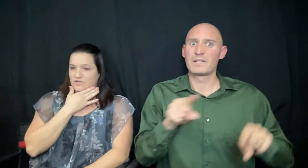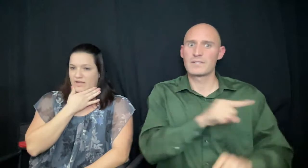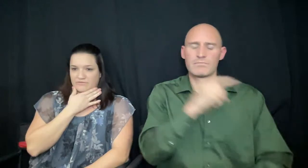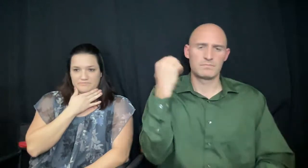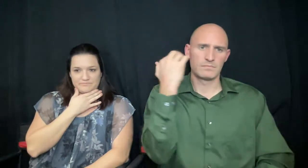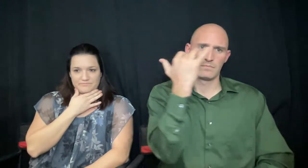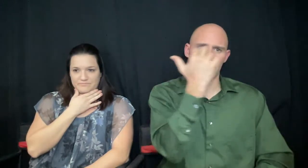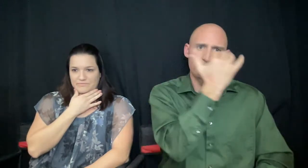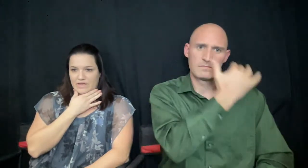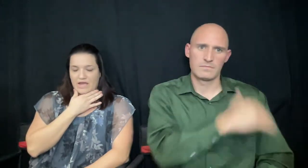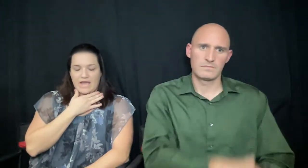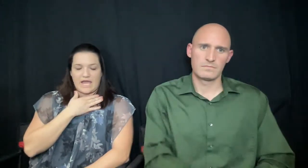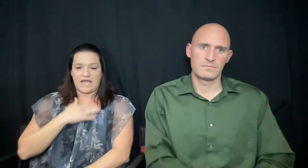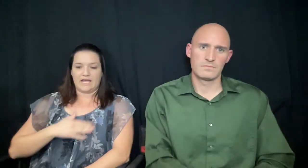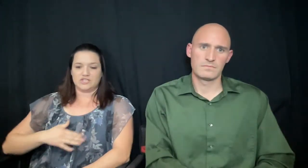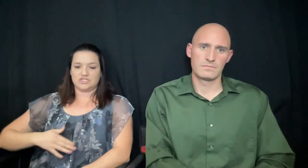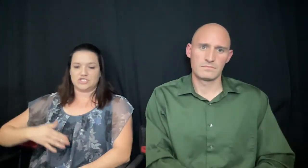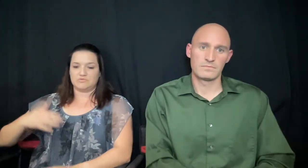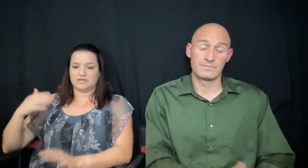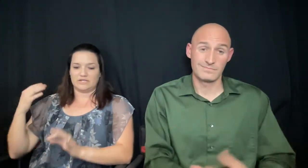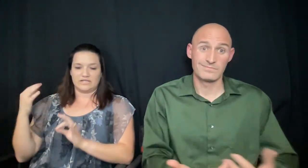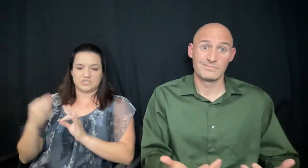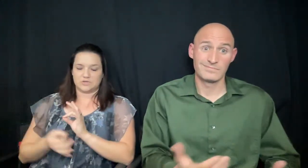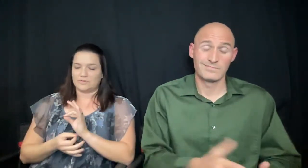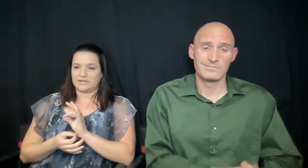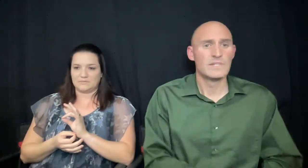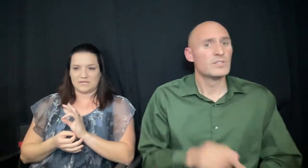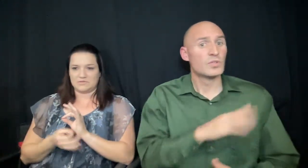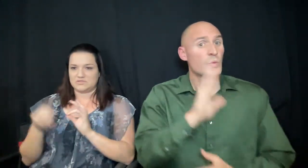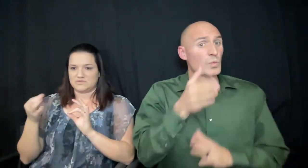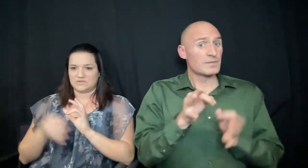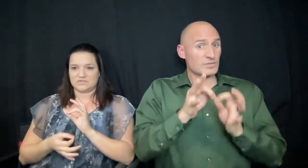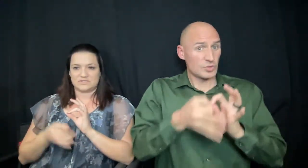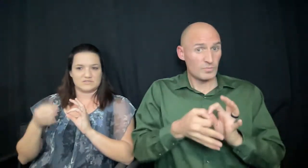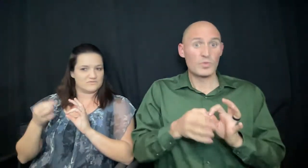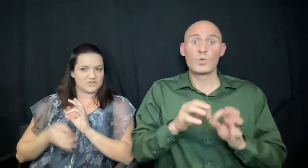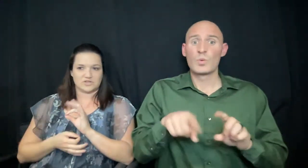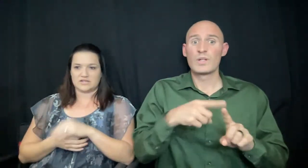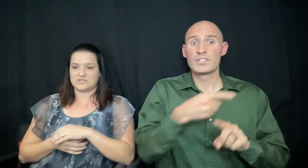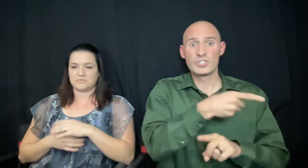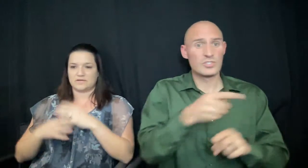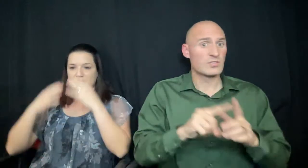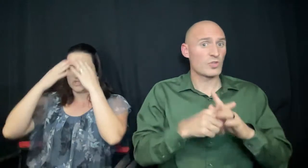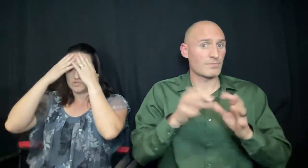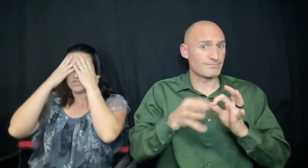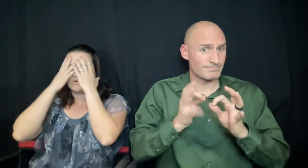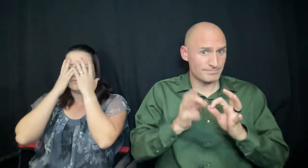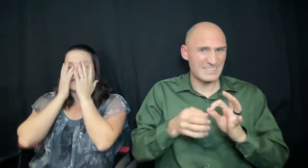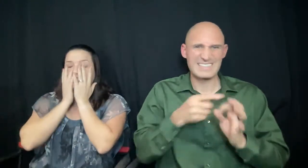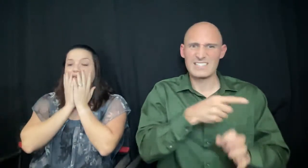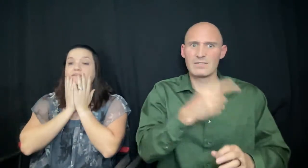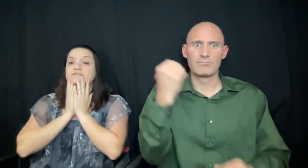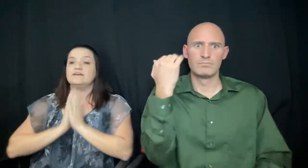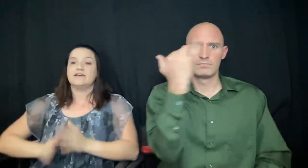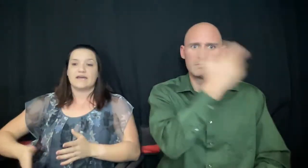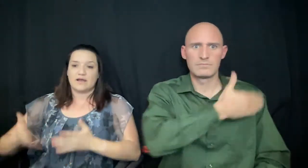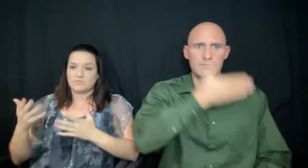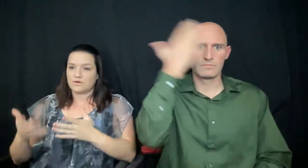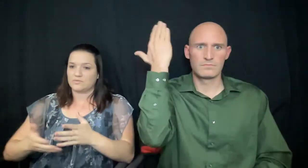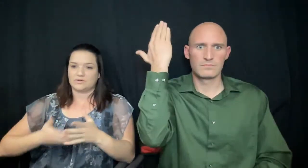life. And she would interpret in the beginning when she was first started interpreting, and she was so blank-faced. And I'd work with her, I'd